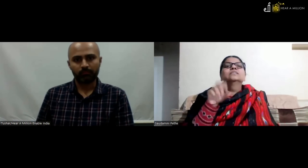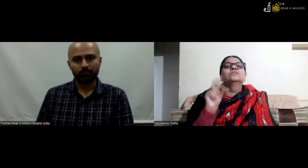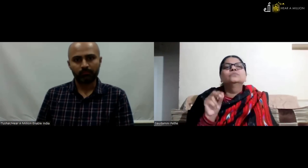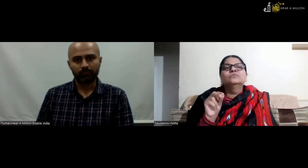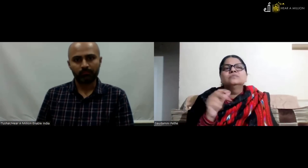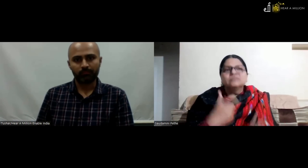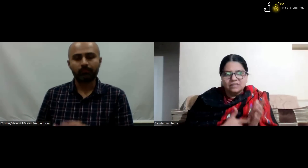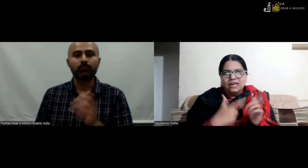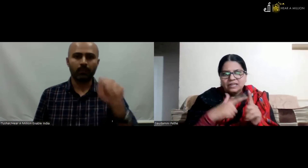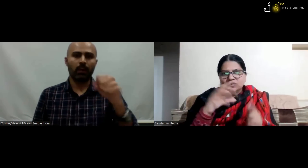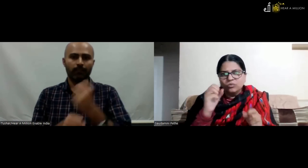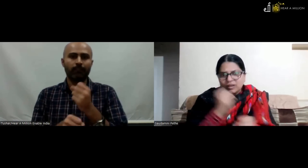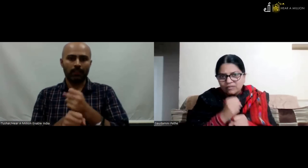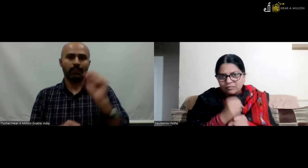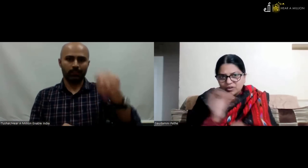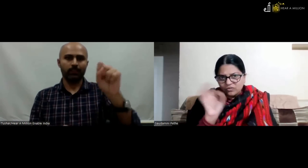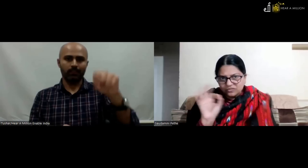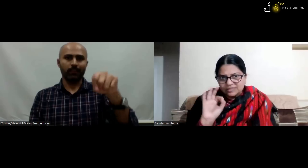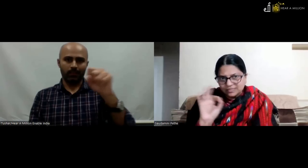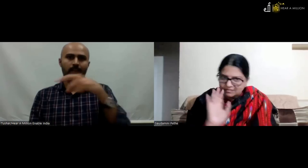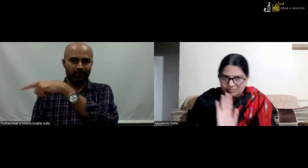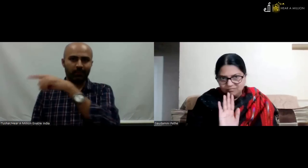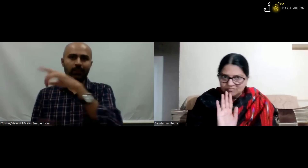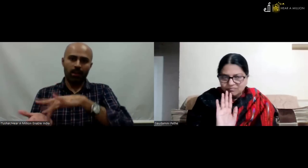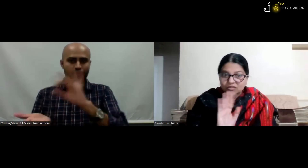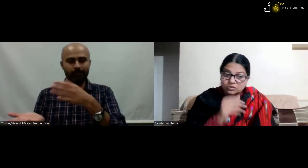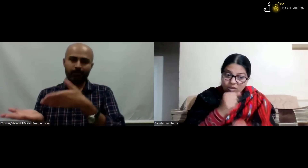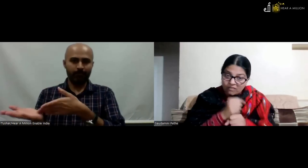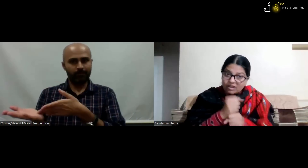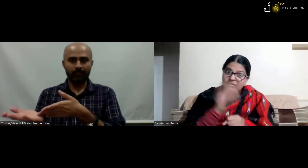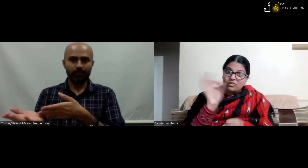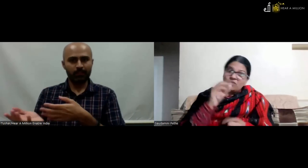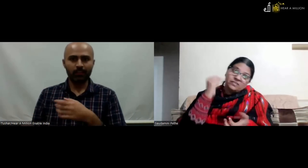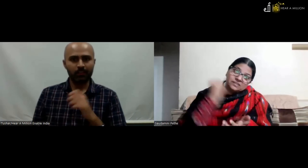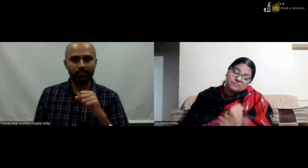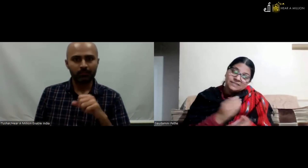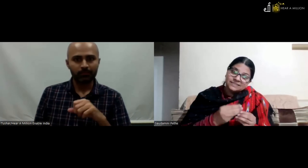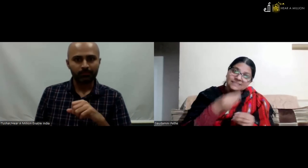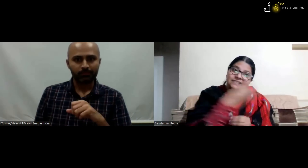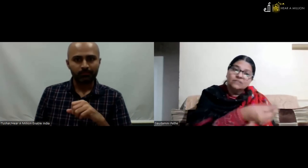provided. For example, in RTO, it's a government office, correct?